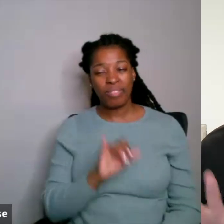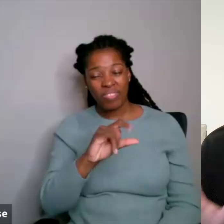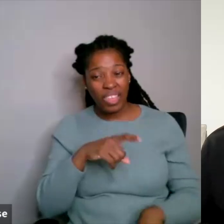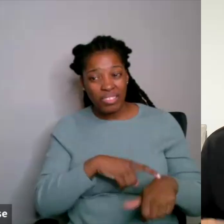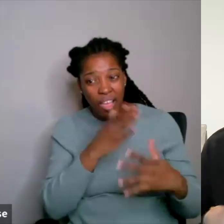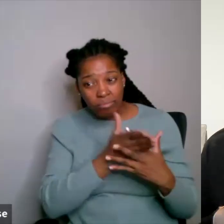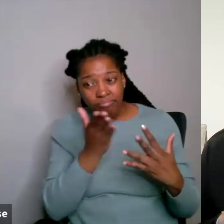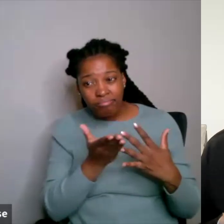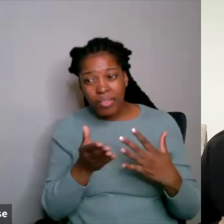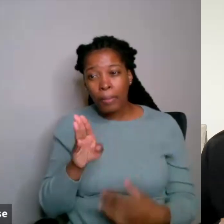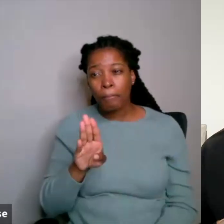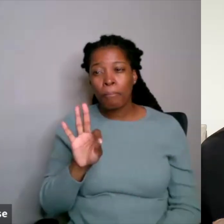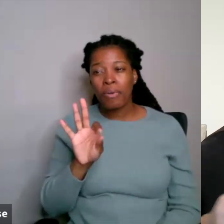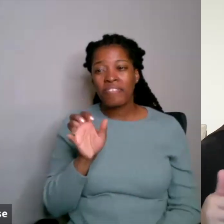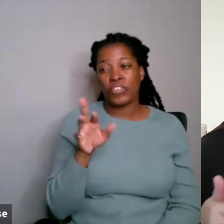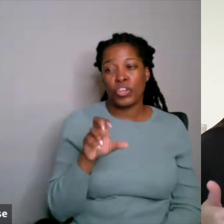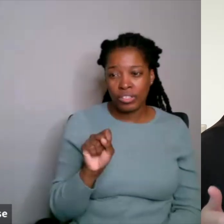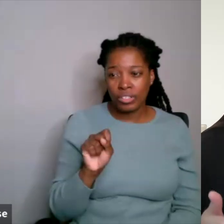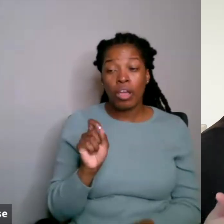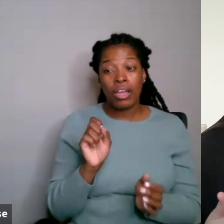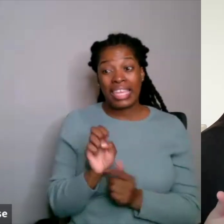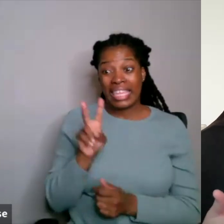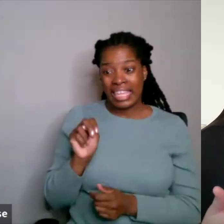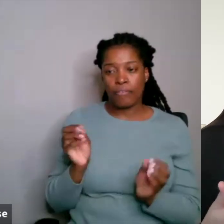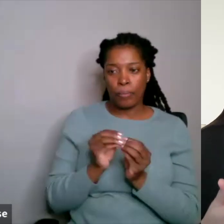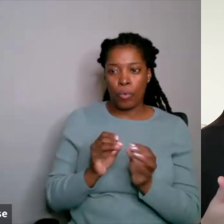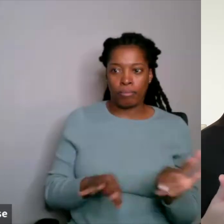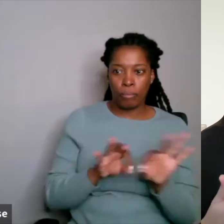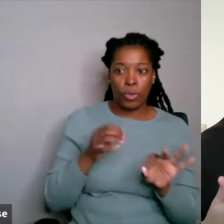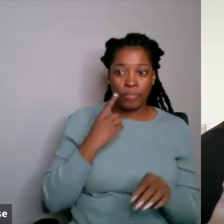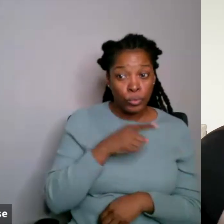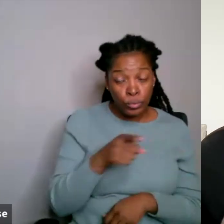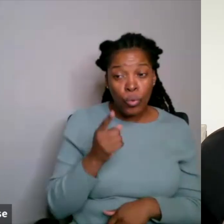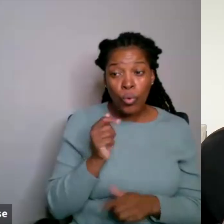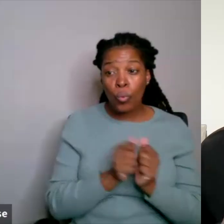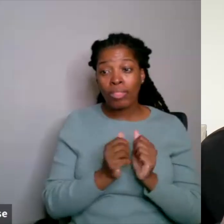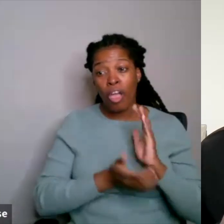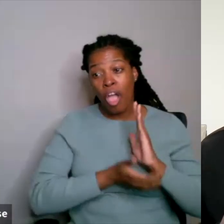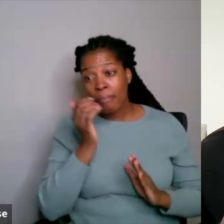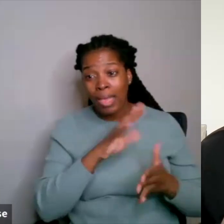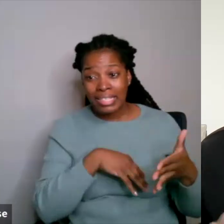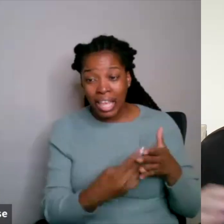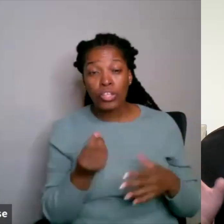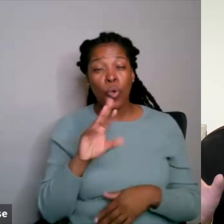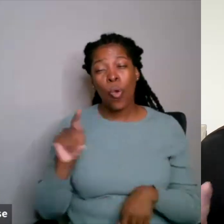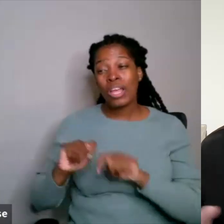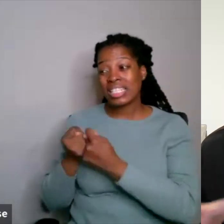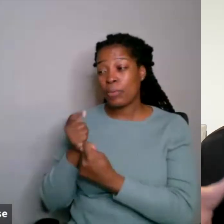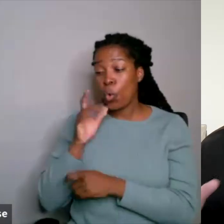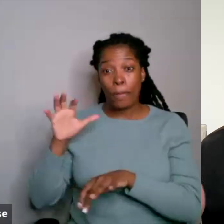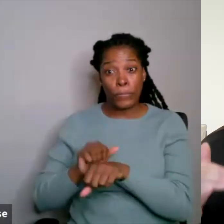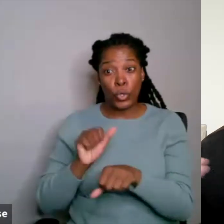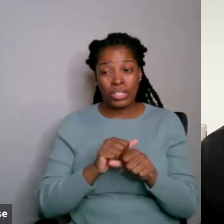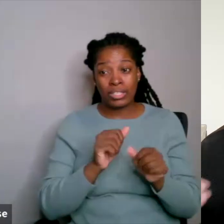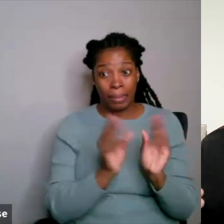more critical for you all out there who have automated schedulers or have team members who can book your meetings on your behalf. We have